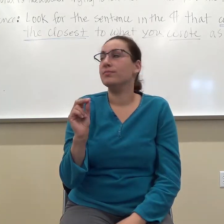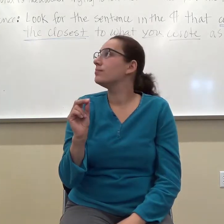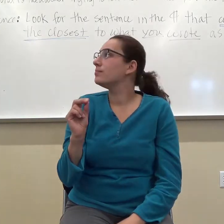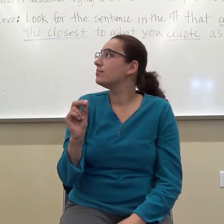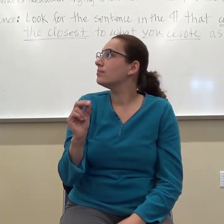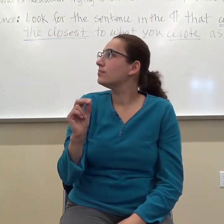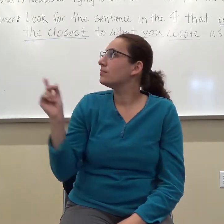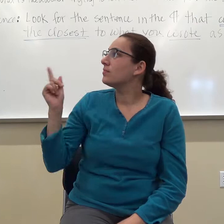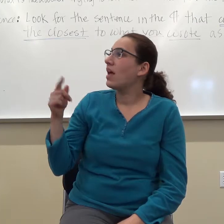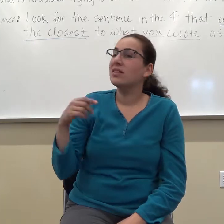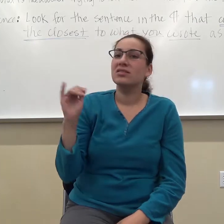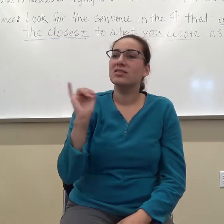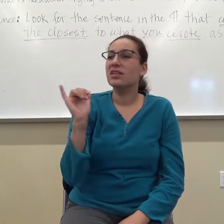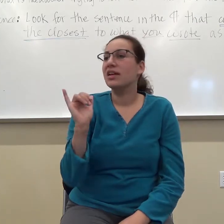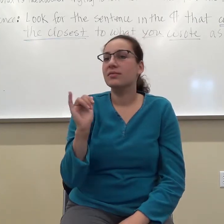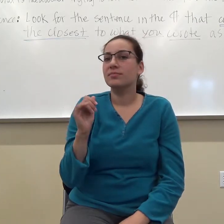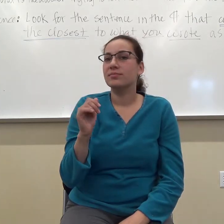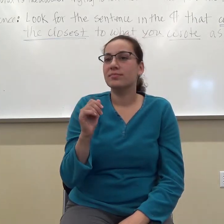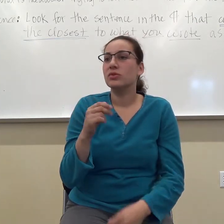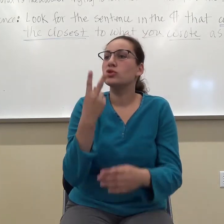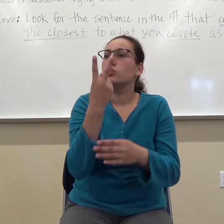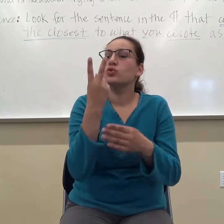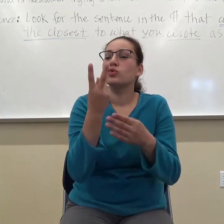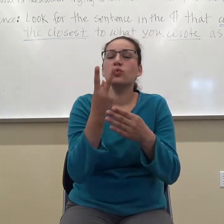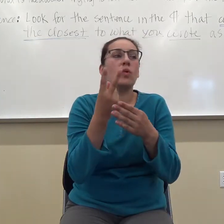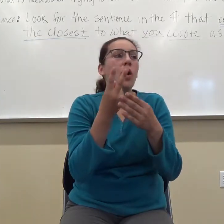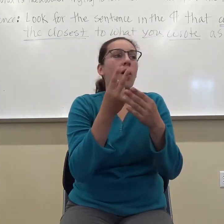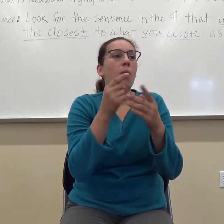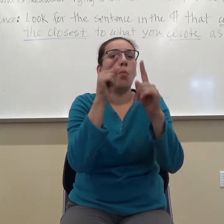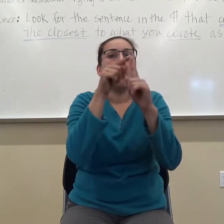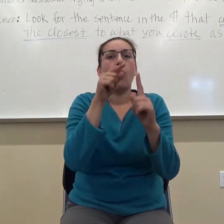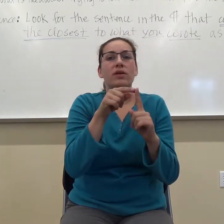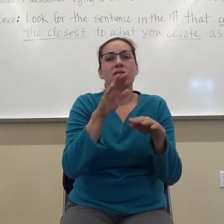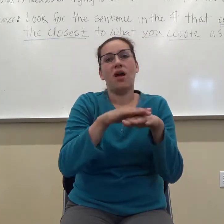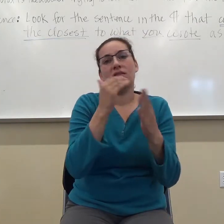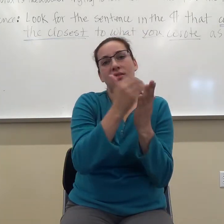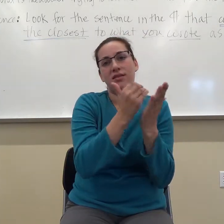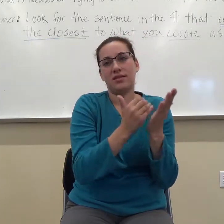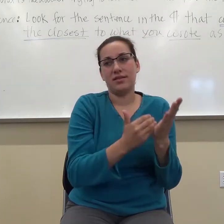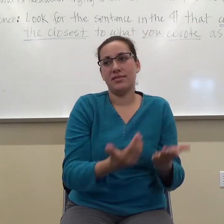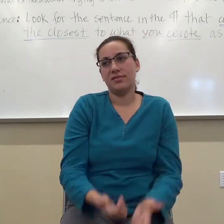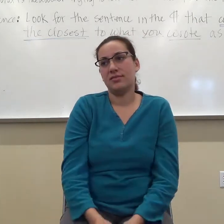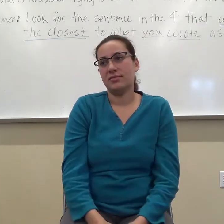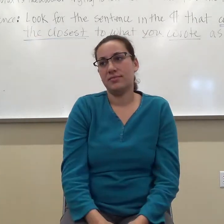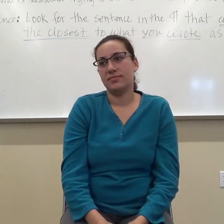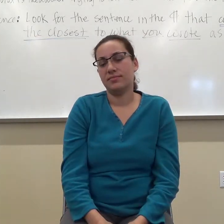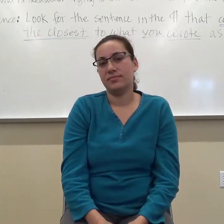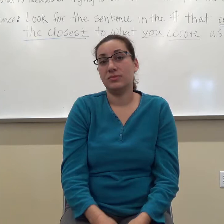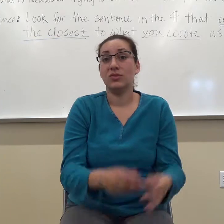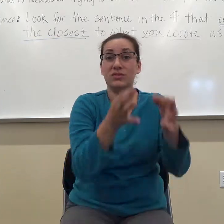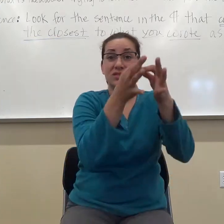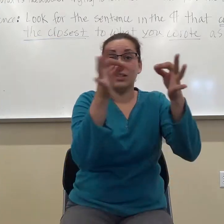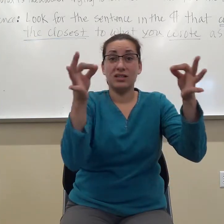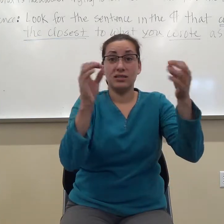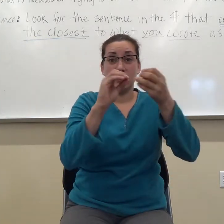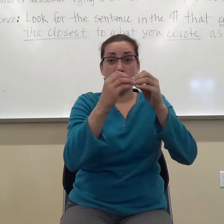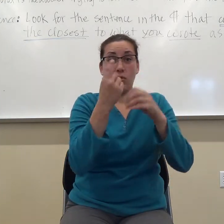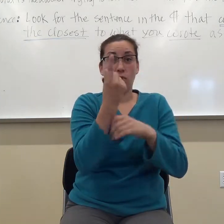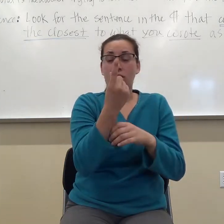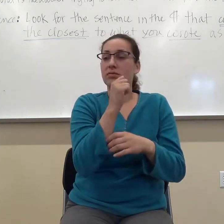just that's just 2 of the items on your list. So sentence number 1 doesn't work because that's only